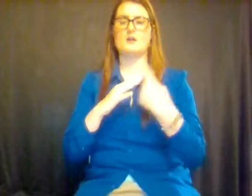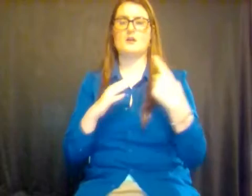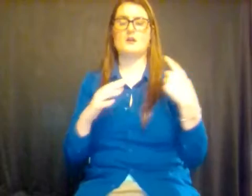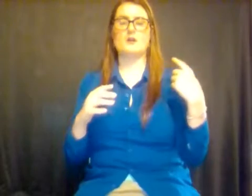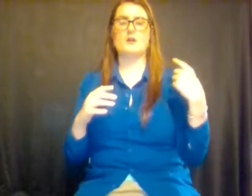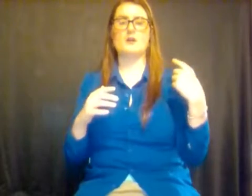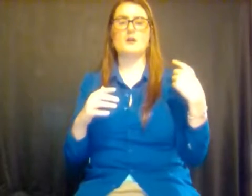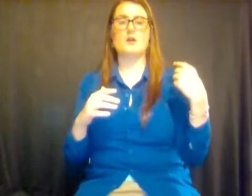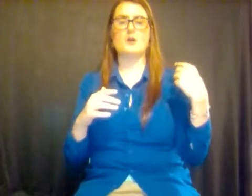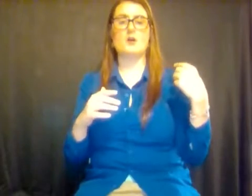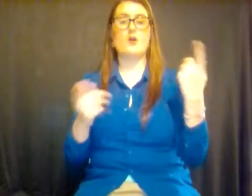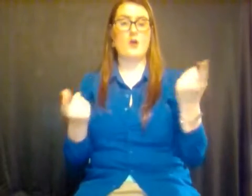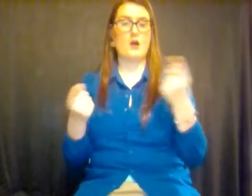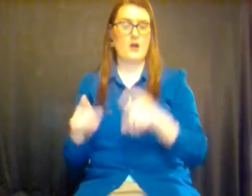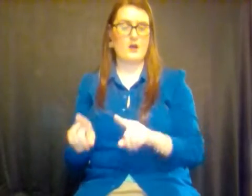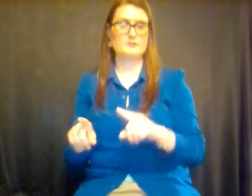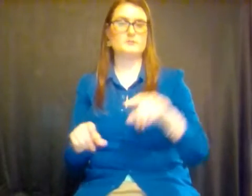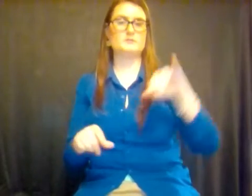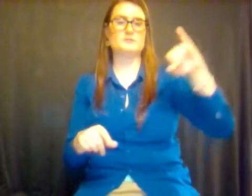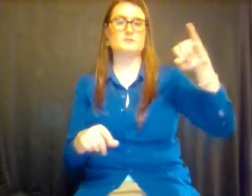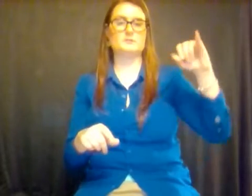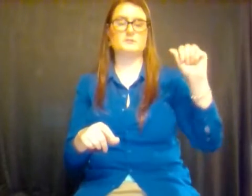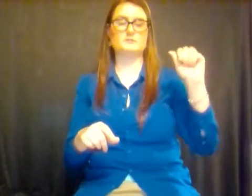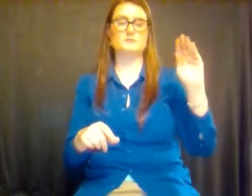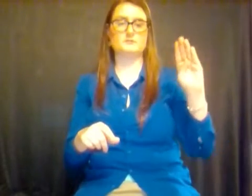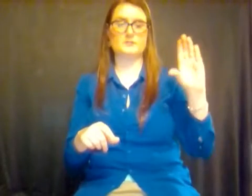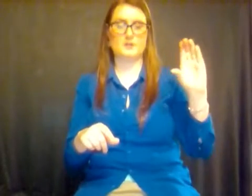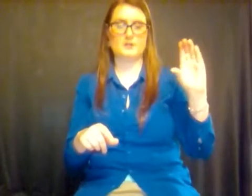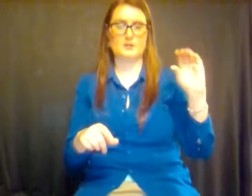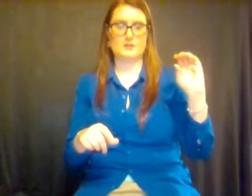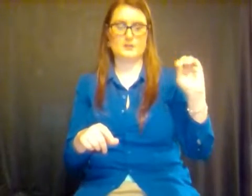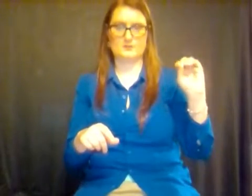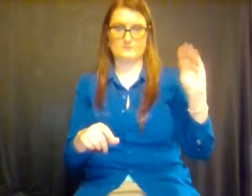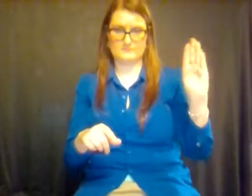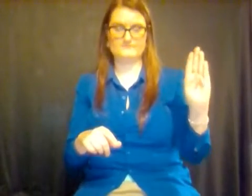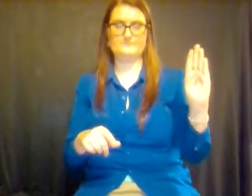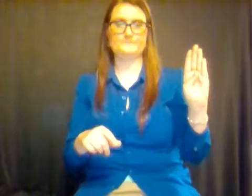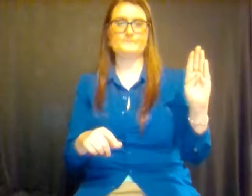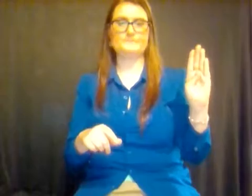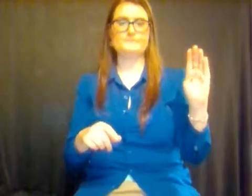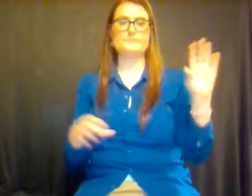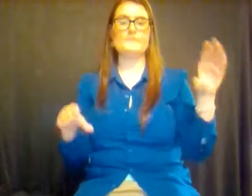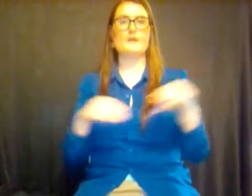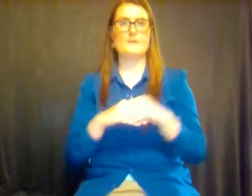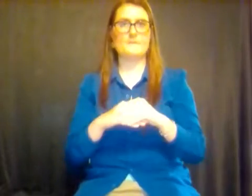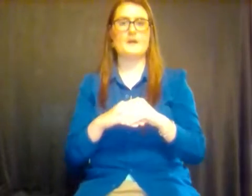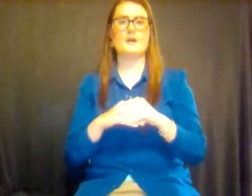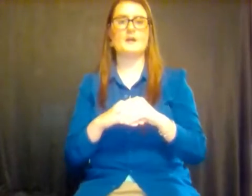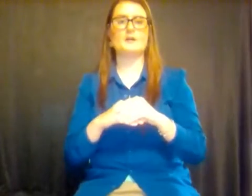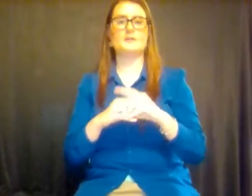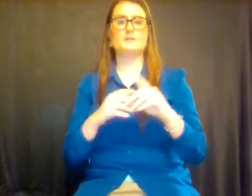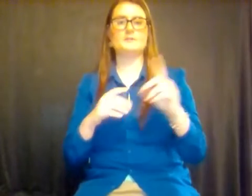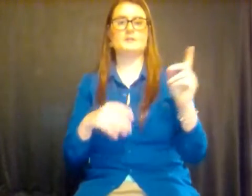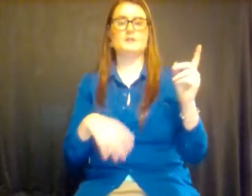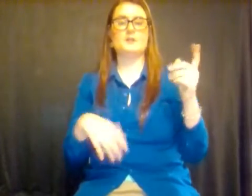dark. So Jacob and his bride went straight to bed and were soon asleep. In the morning, Jacob woke up feeling happier than